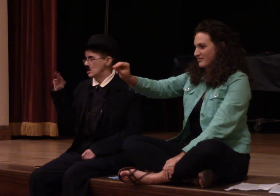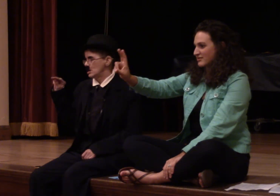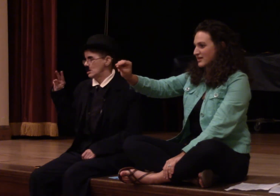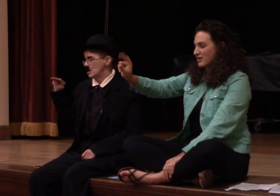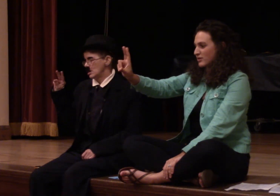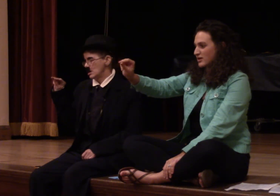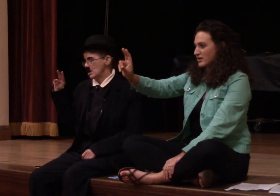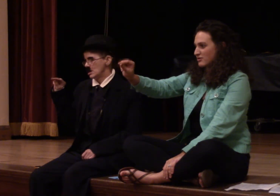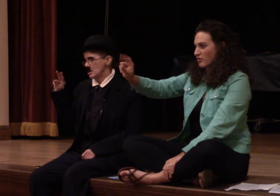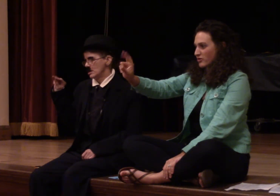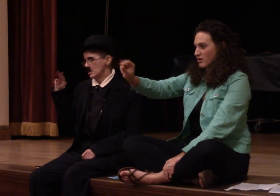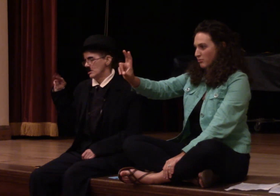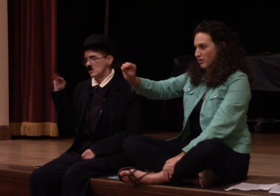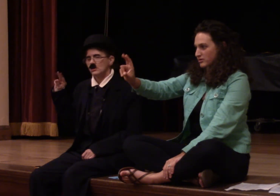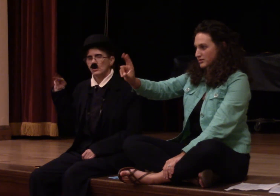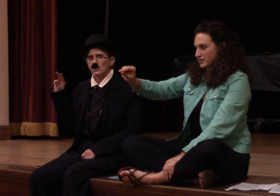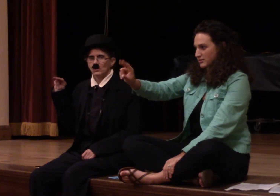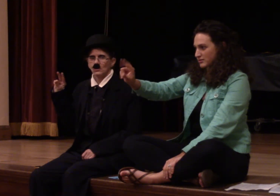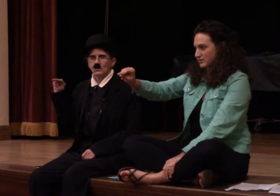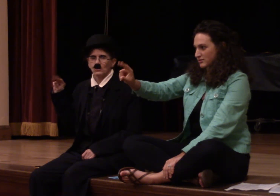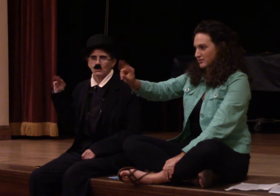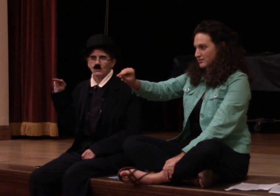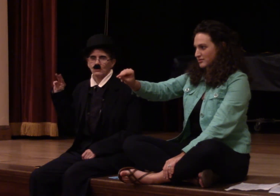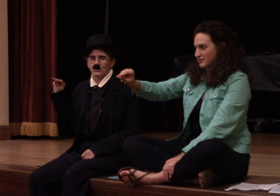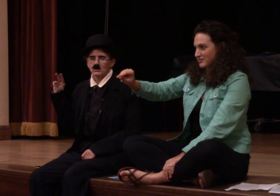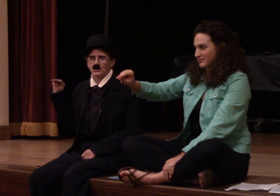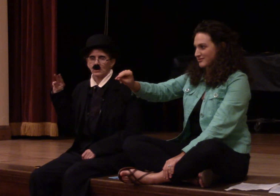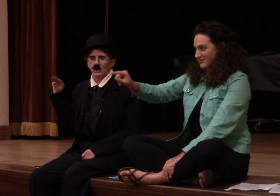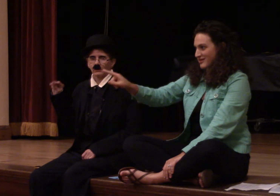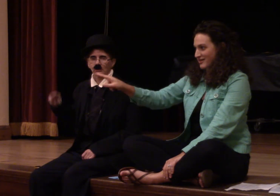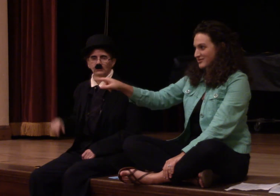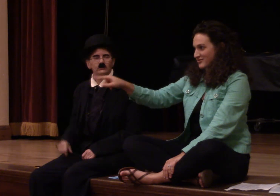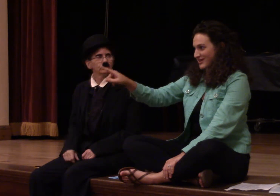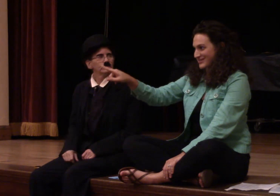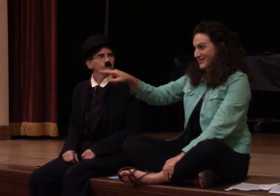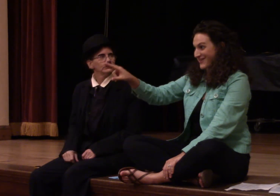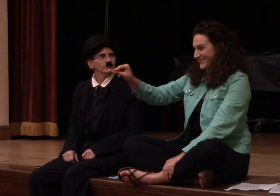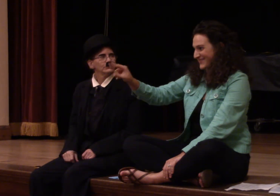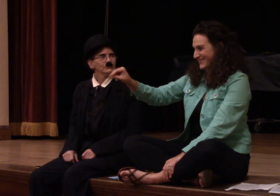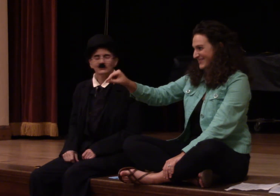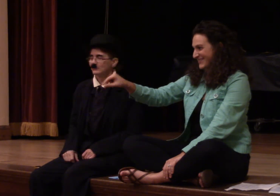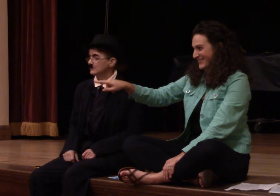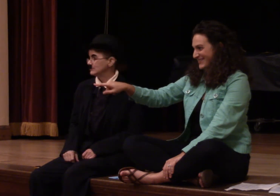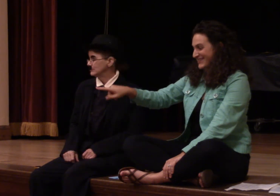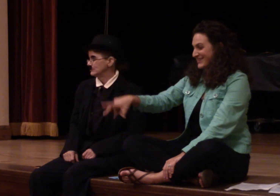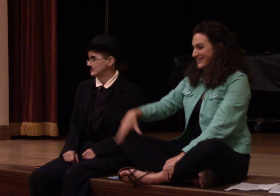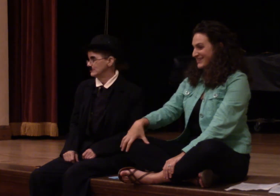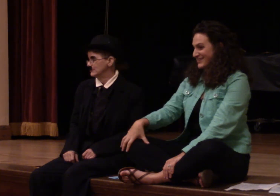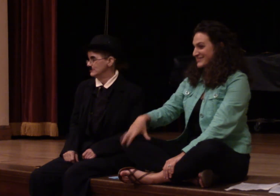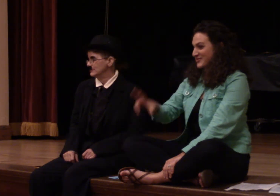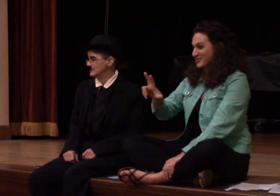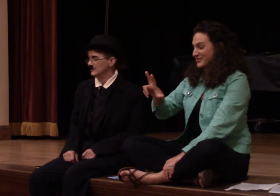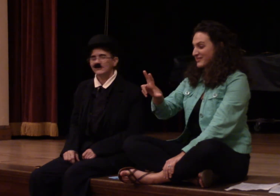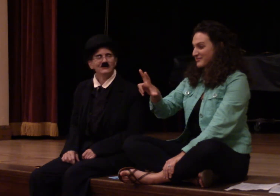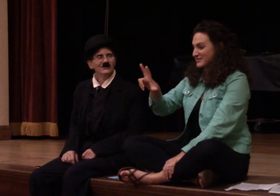Does anyone in here know their numbers? Yeah, do you guys know? So there's a difference